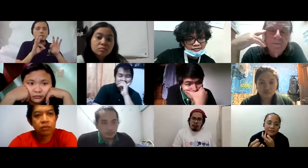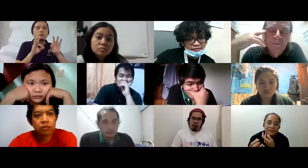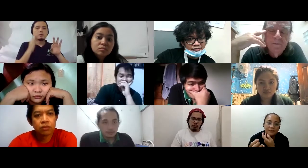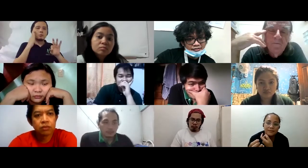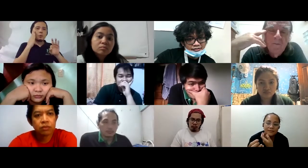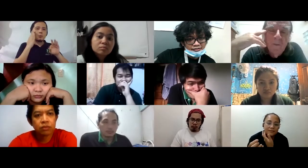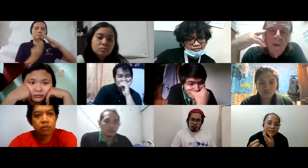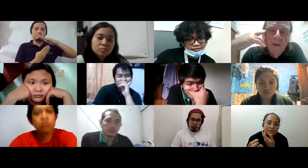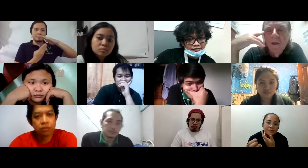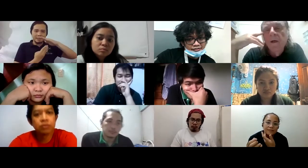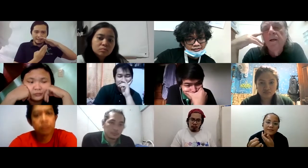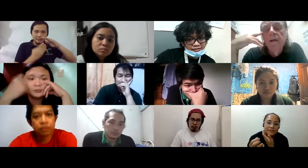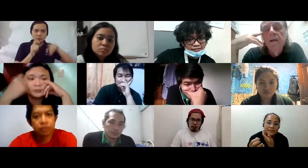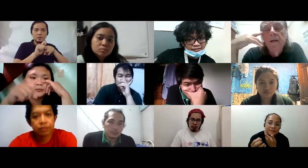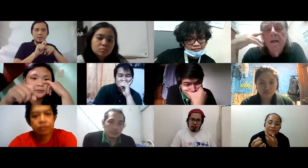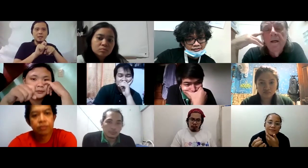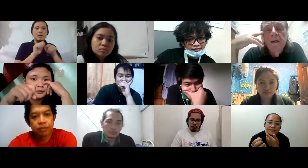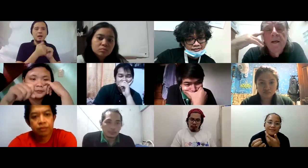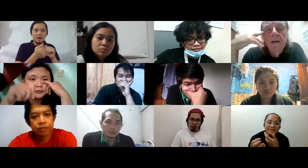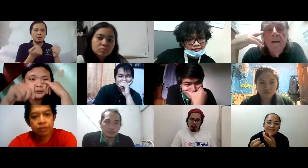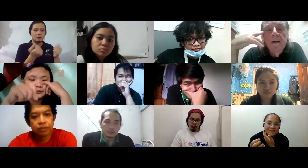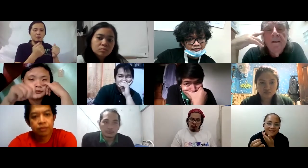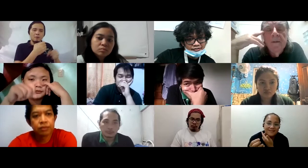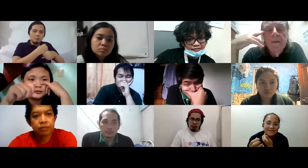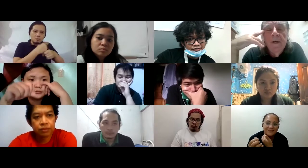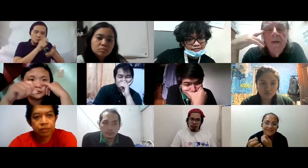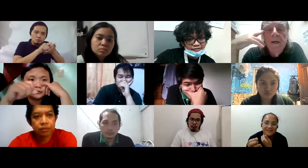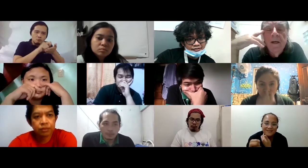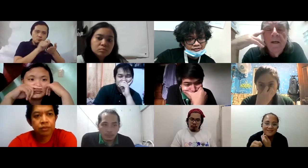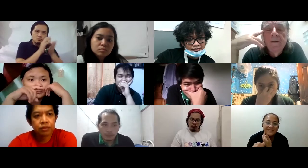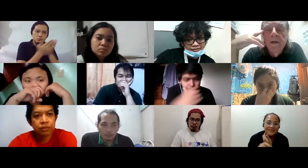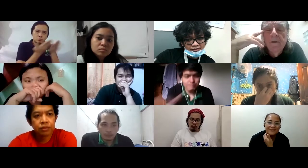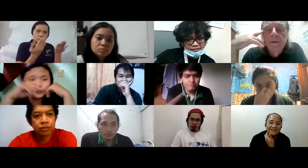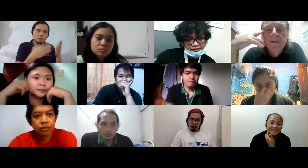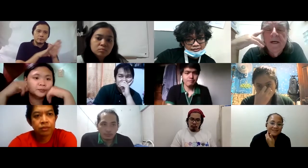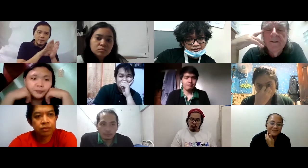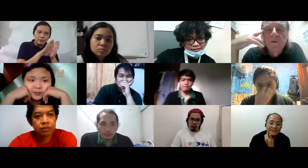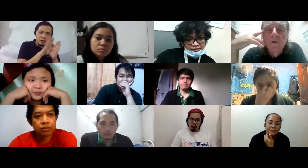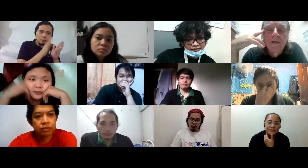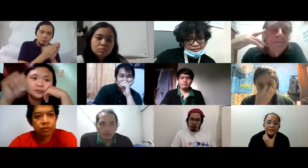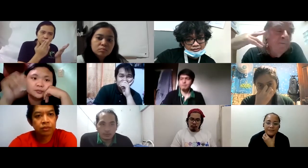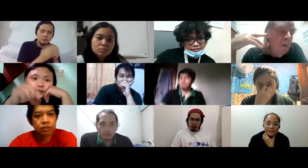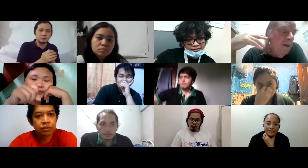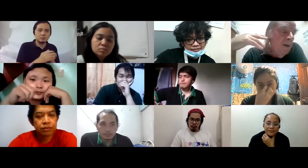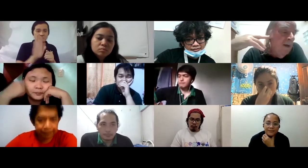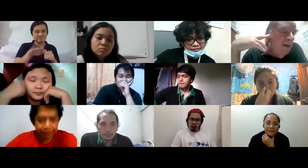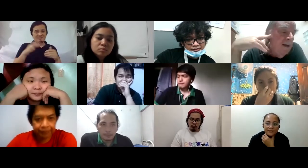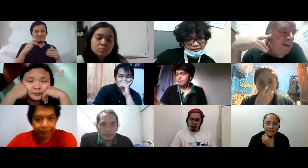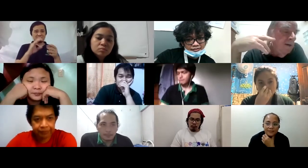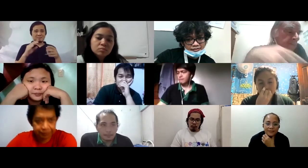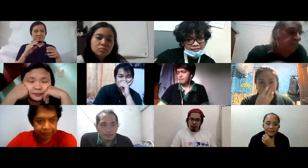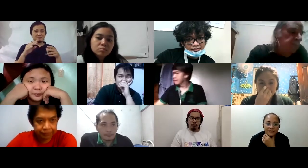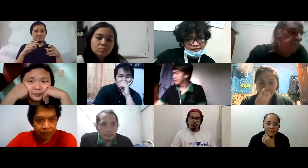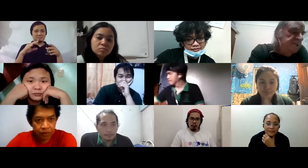materials. And it may be that some of you will work more closely with this in the future, but you all need to have the